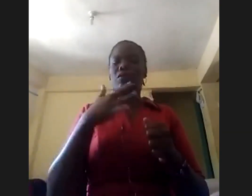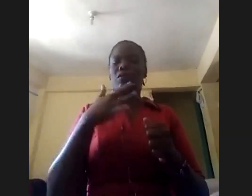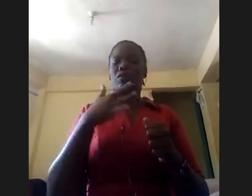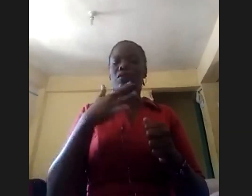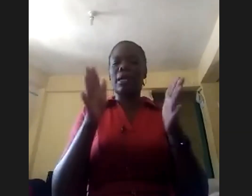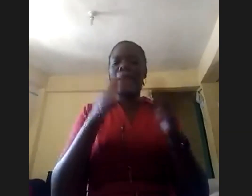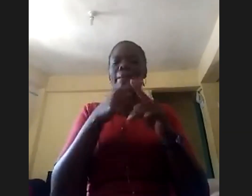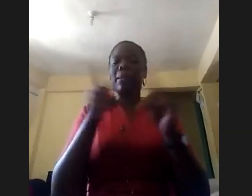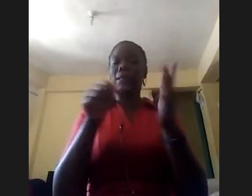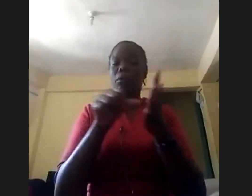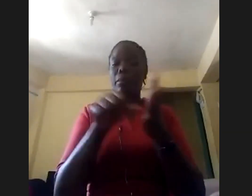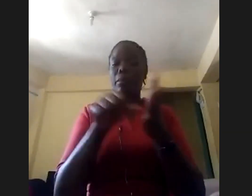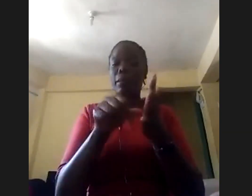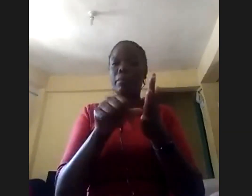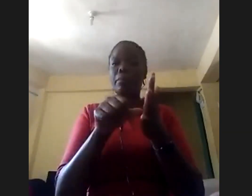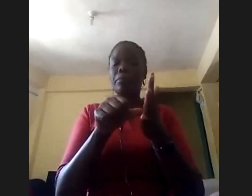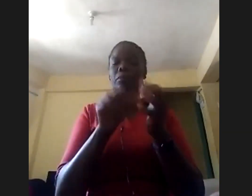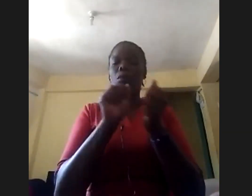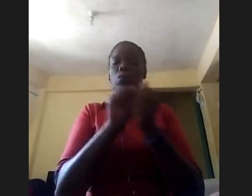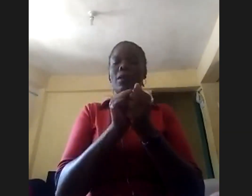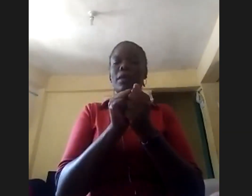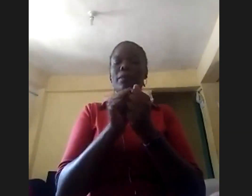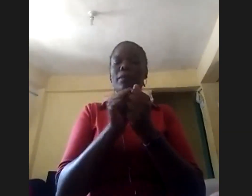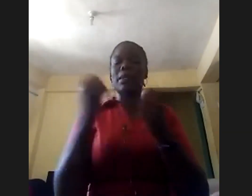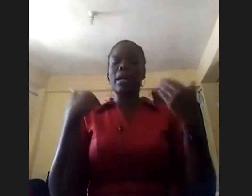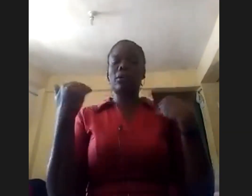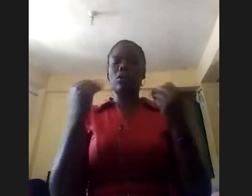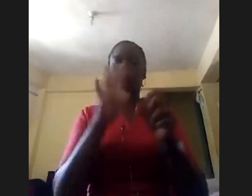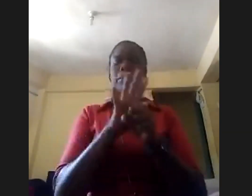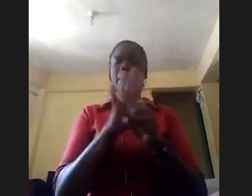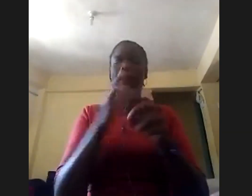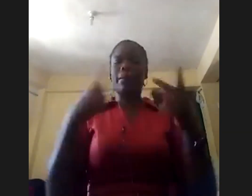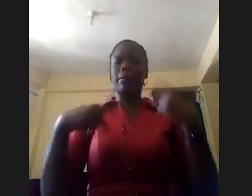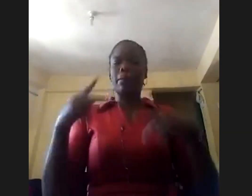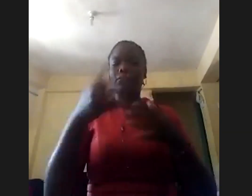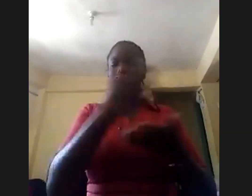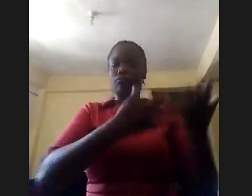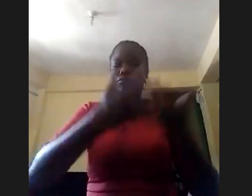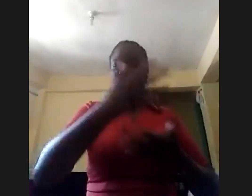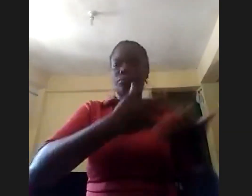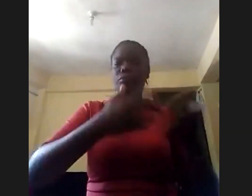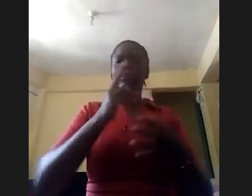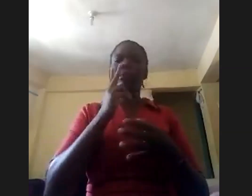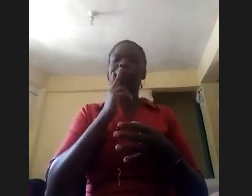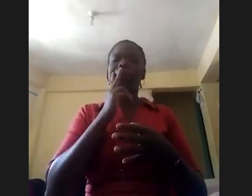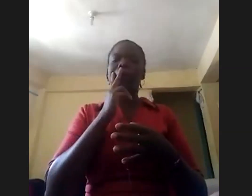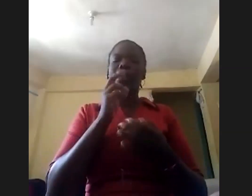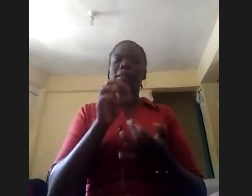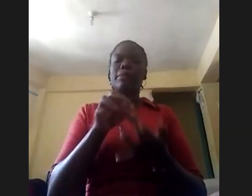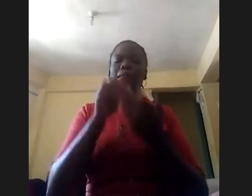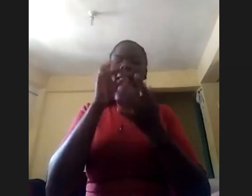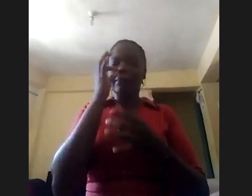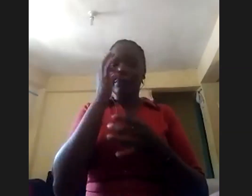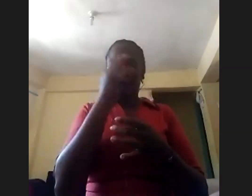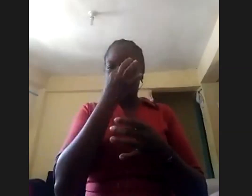mm, problem mm, with my interaction with many people who smoke, smoking is one of, especially tobacco, is one of the hardest things to